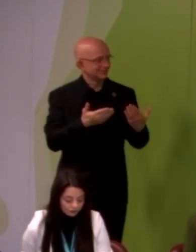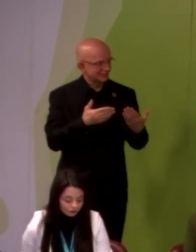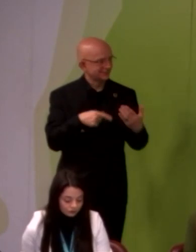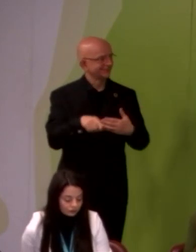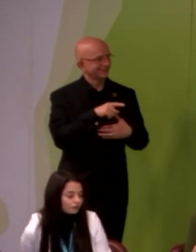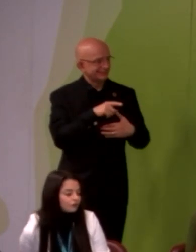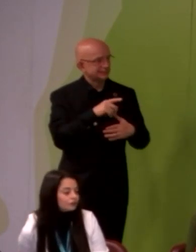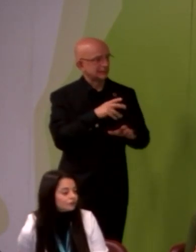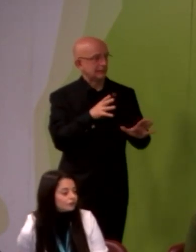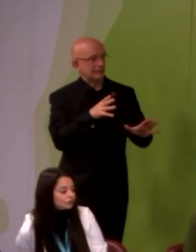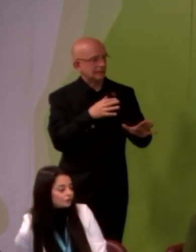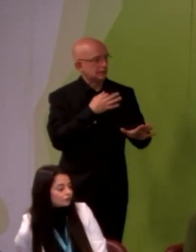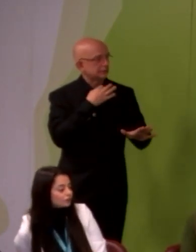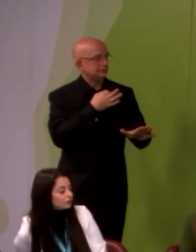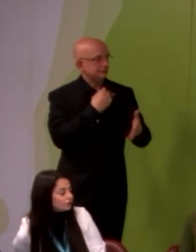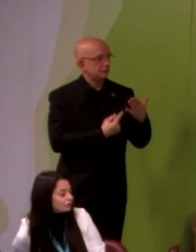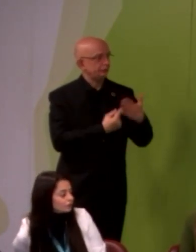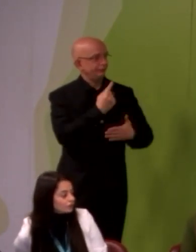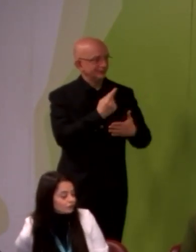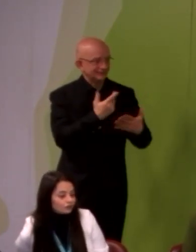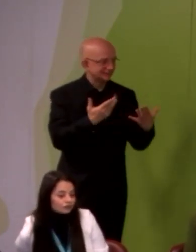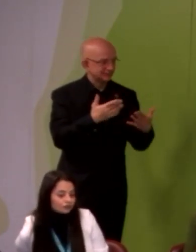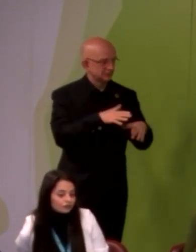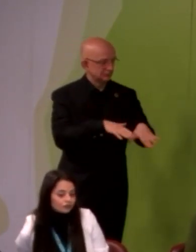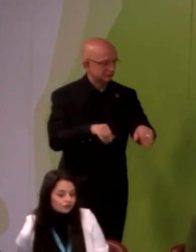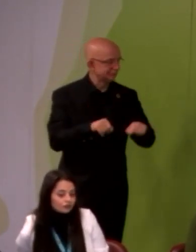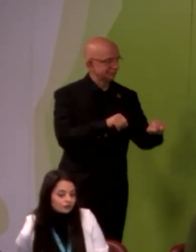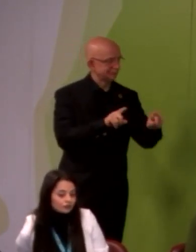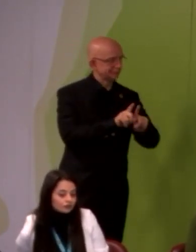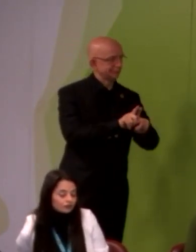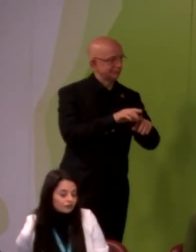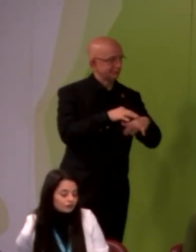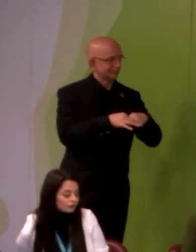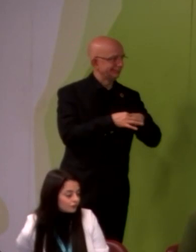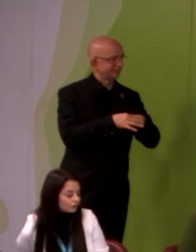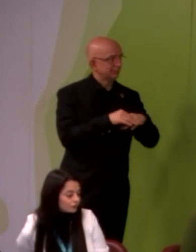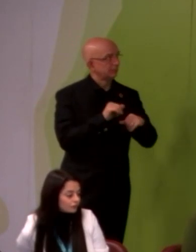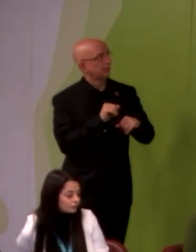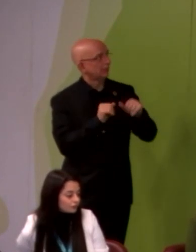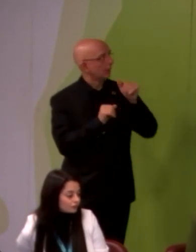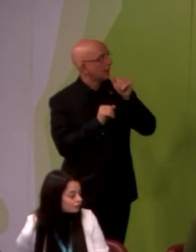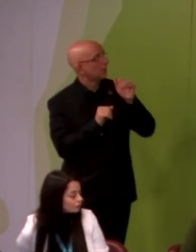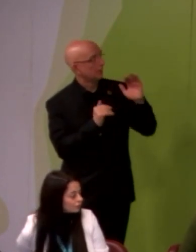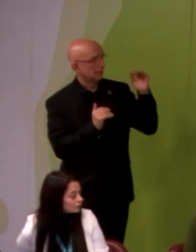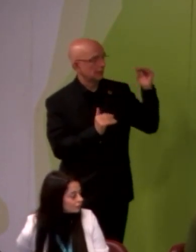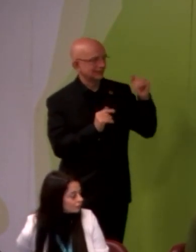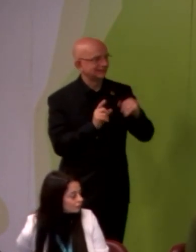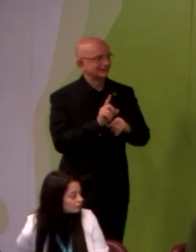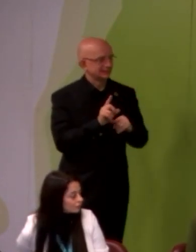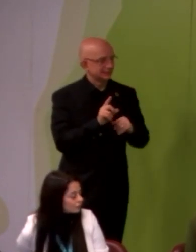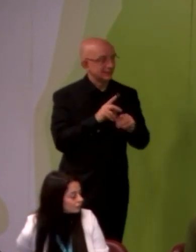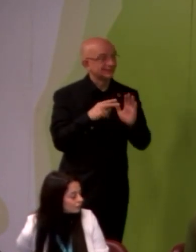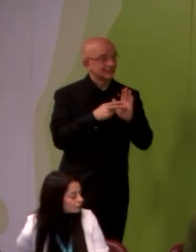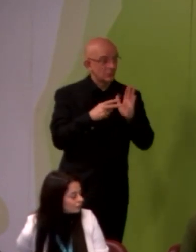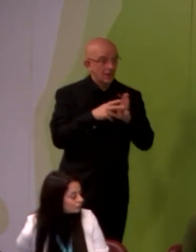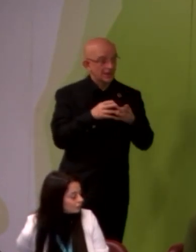child marriage and child labor and others in Northwest Syria and in Lebanon. I'm from Action for